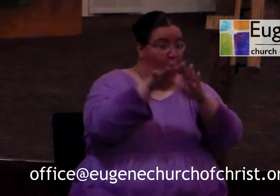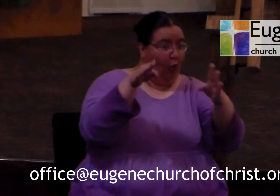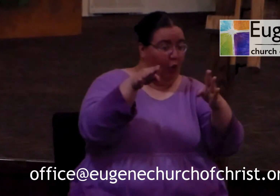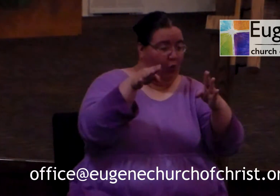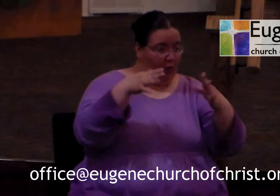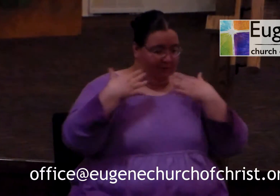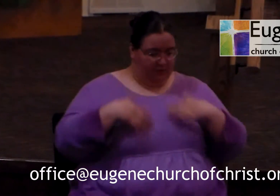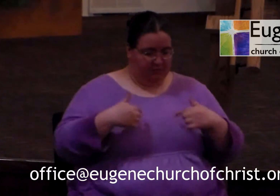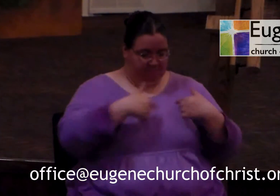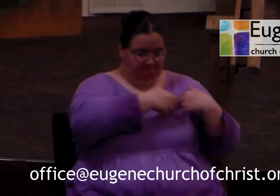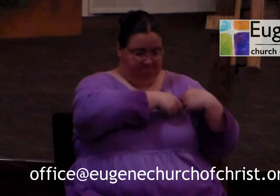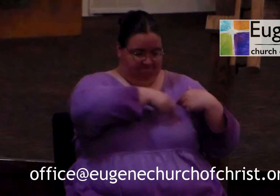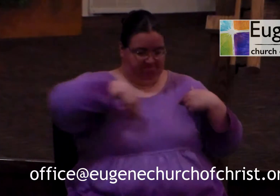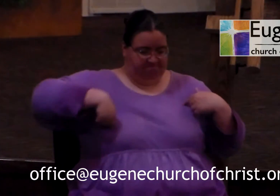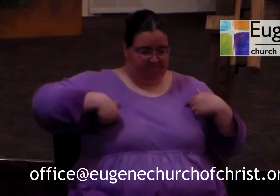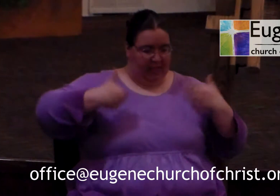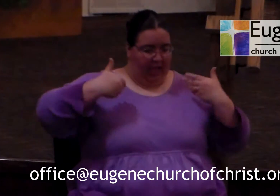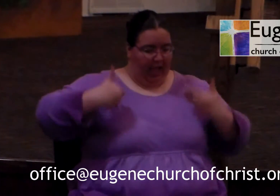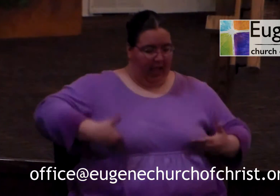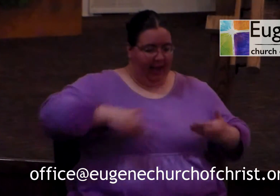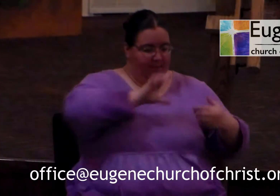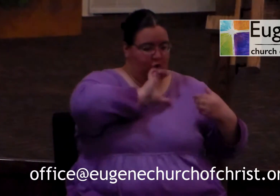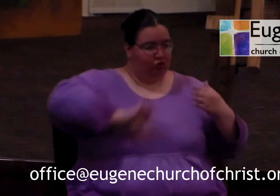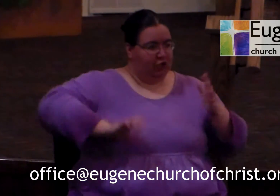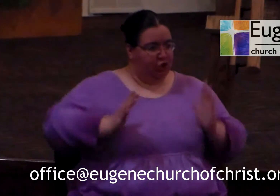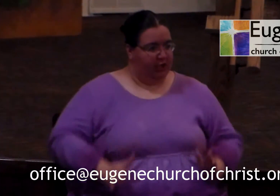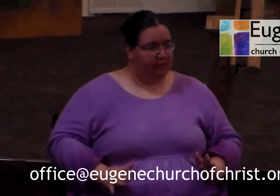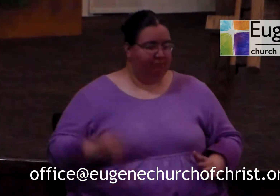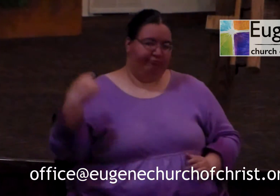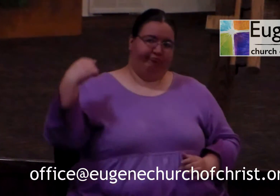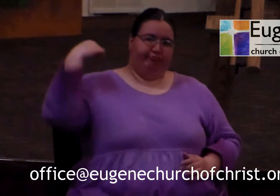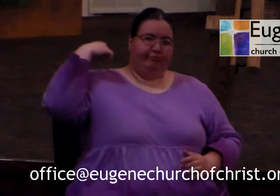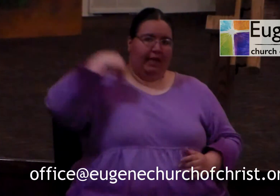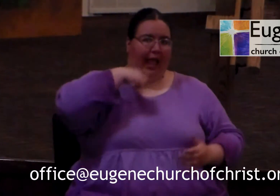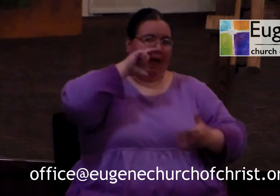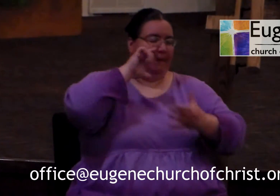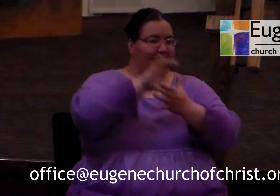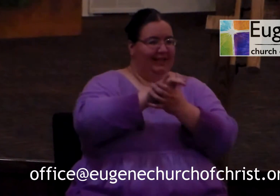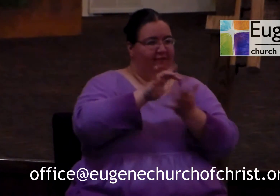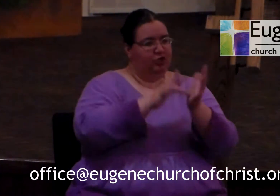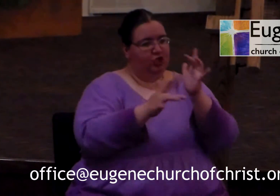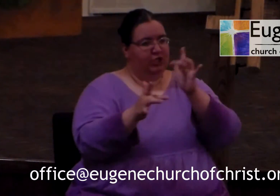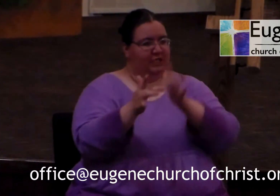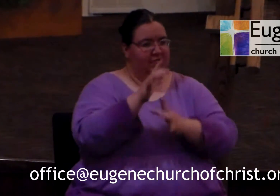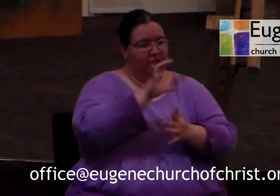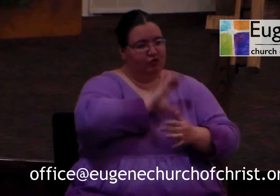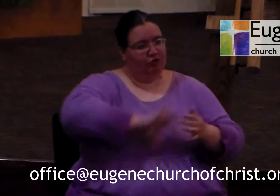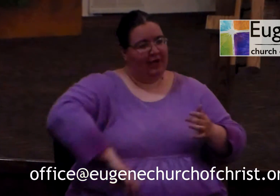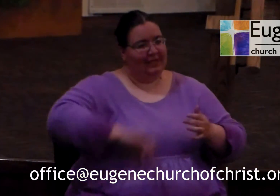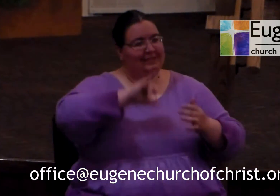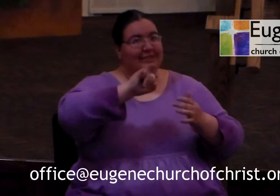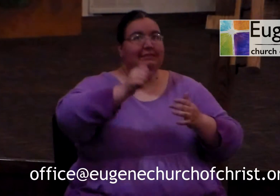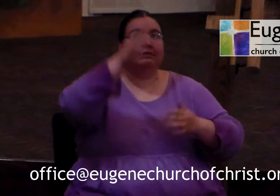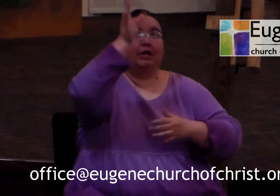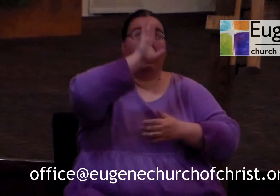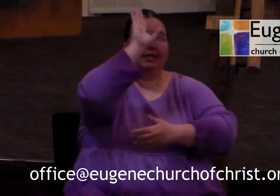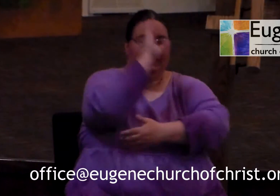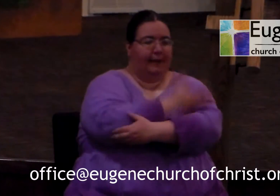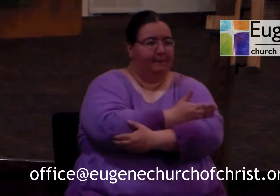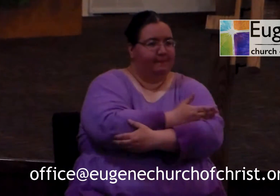say, I believe that Jesus Christ is the Son of God. And we sent you all down to Valley River Center to walk around for a while. Or if we sent you out